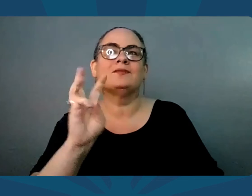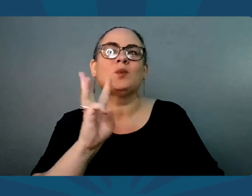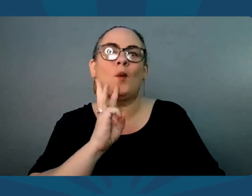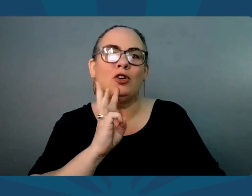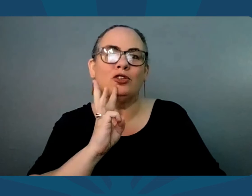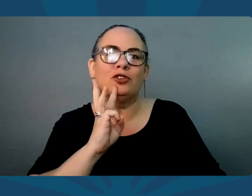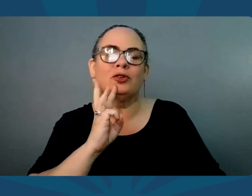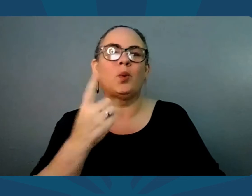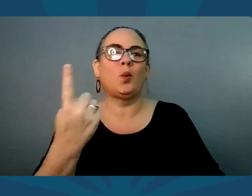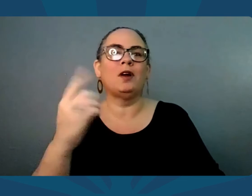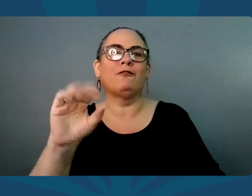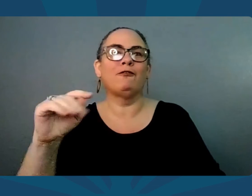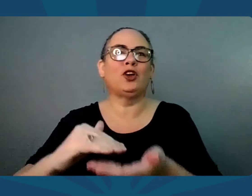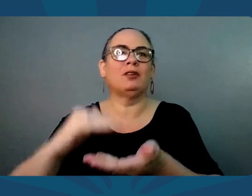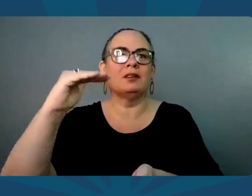deep.